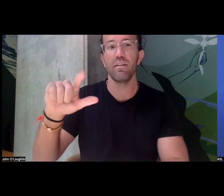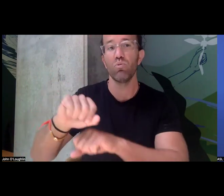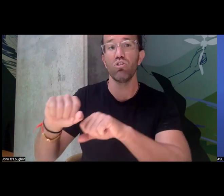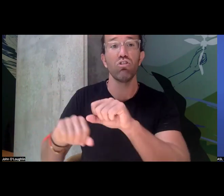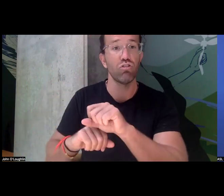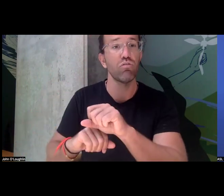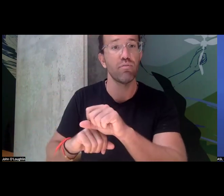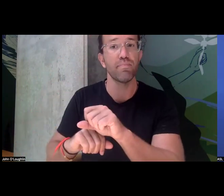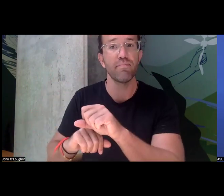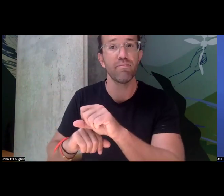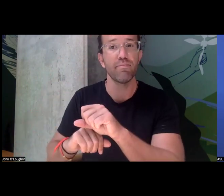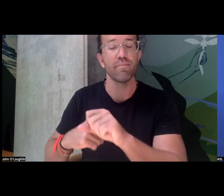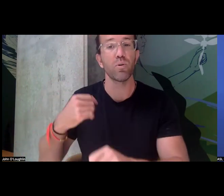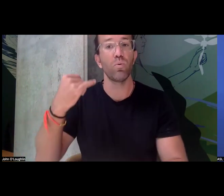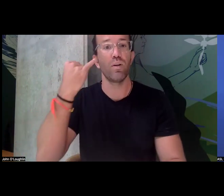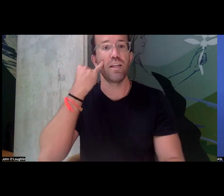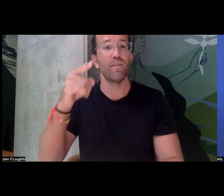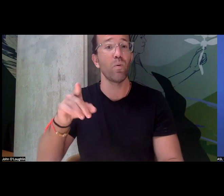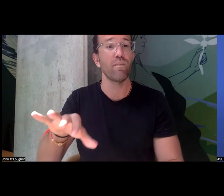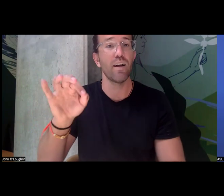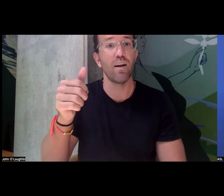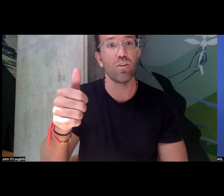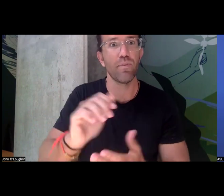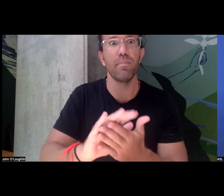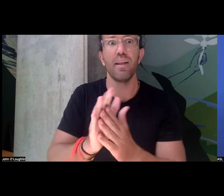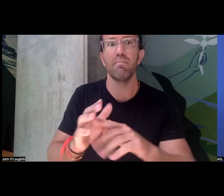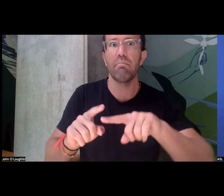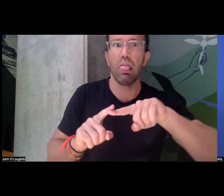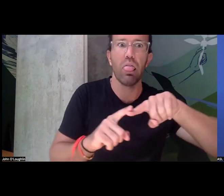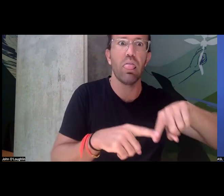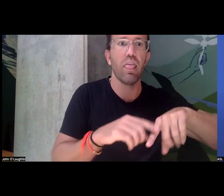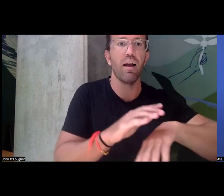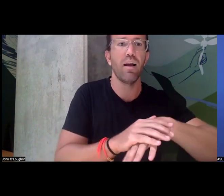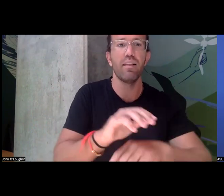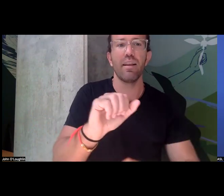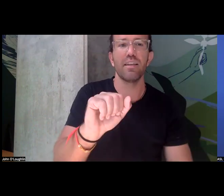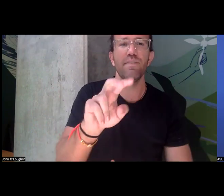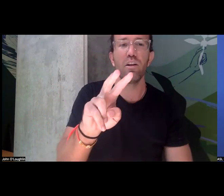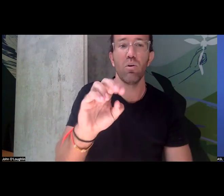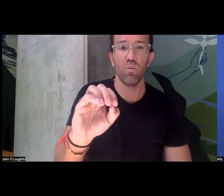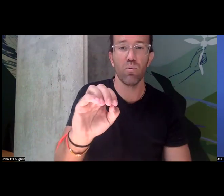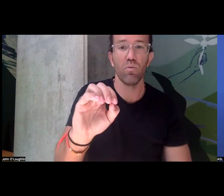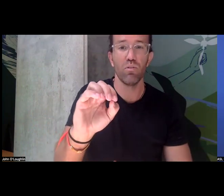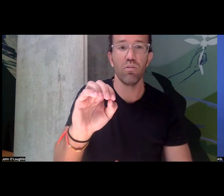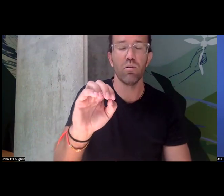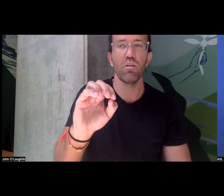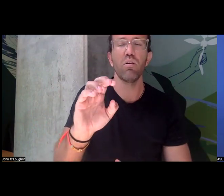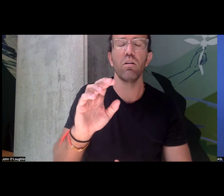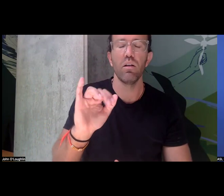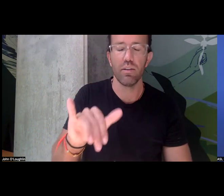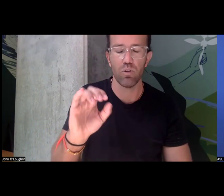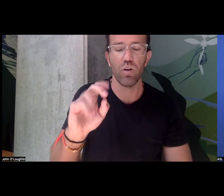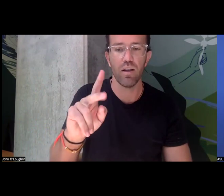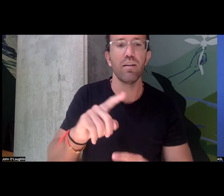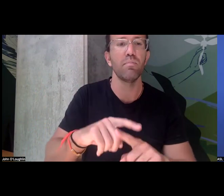expressive skill and know the ASL structure. So, if you find yourself becoming too reliant on